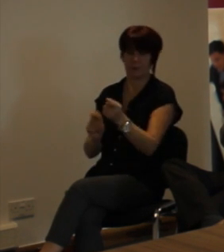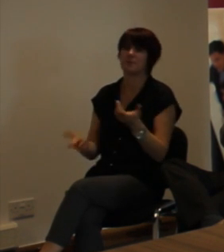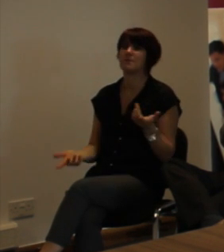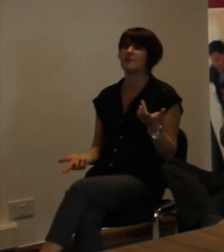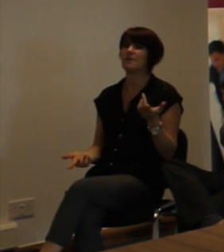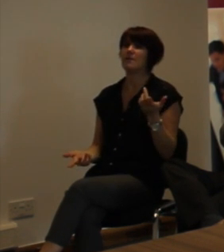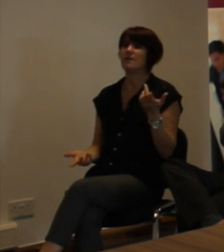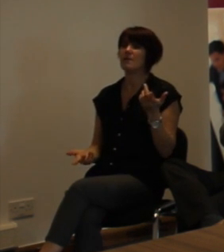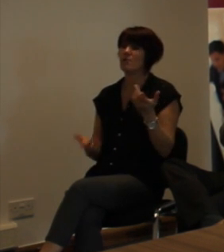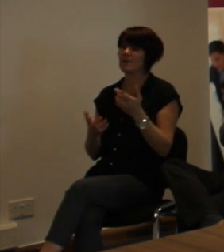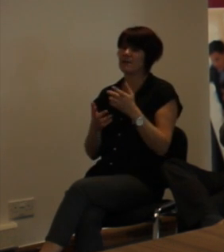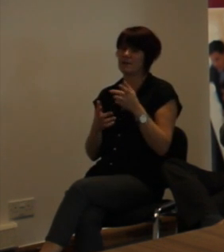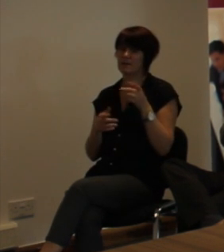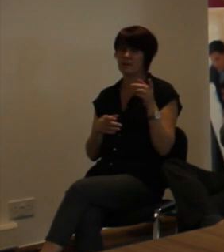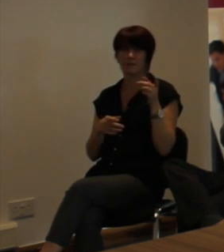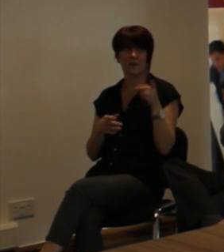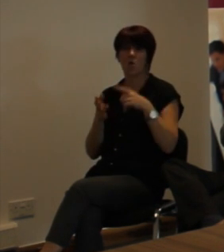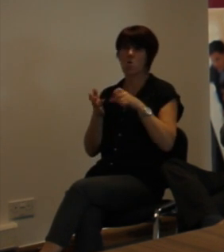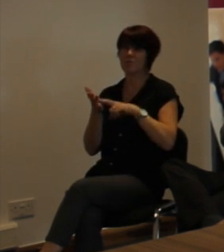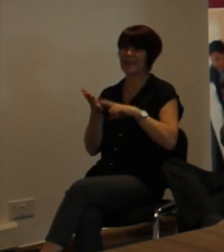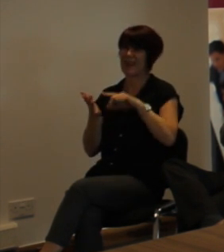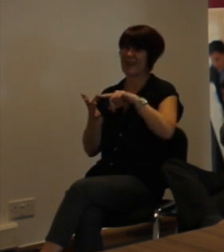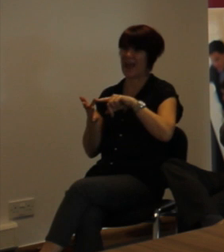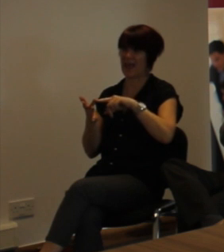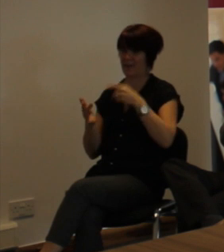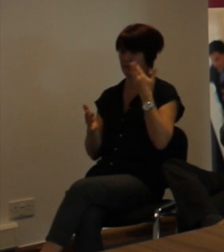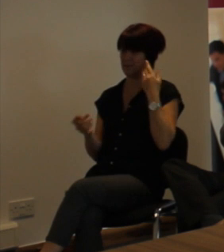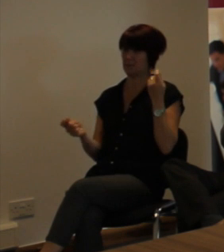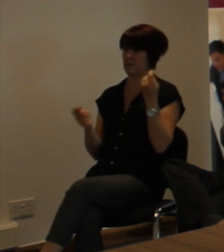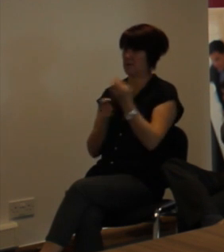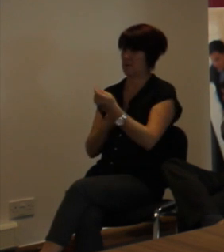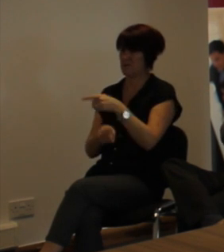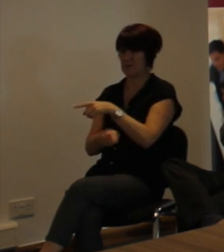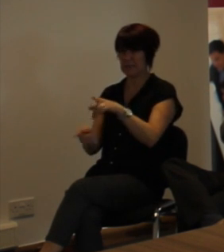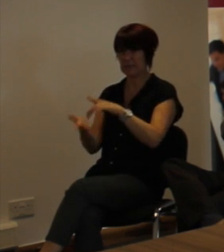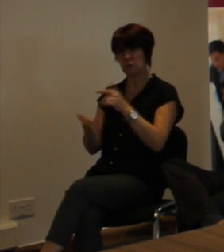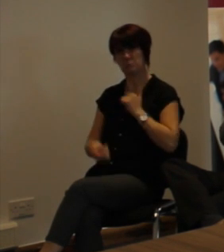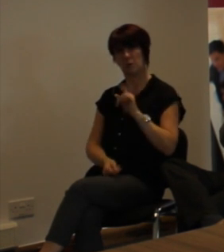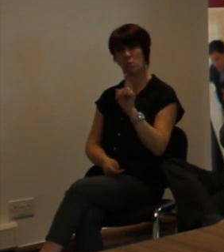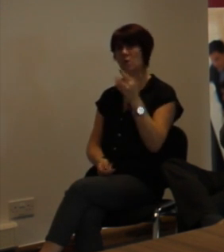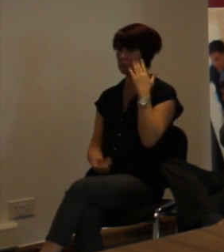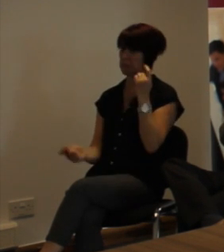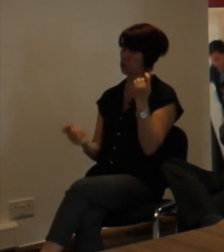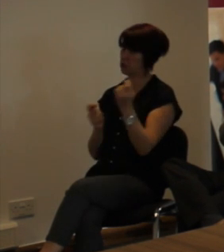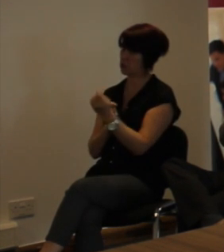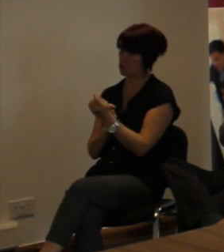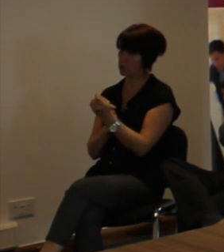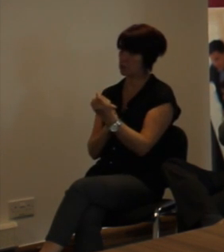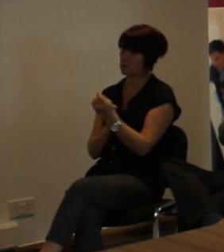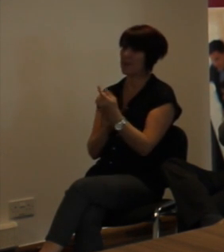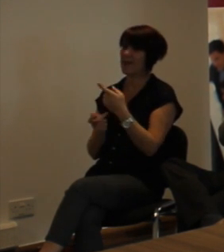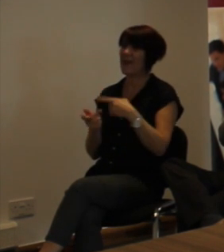far as OCNI are concerned, has changed somewhat in terms of what's expected from centres, and that's a recent thing.